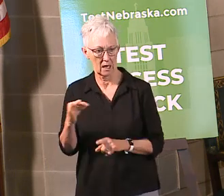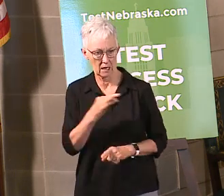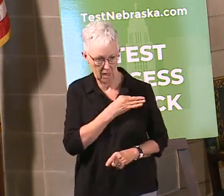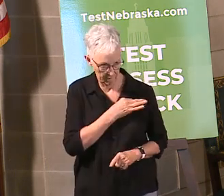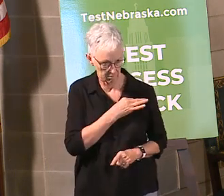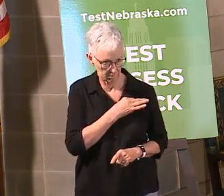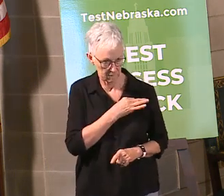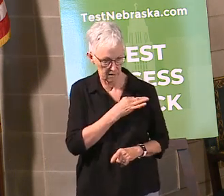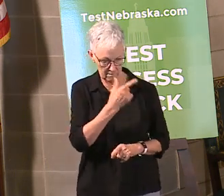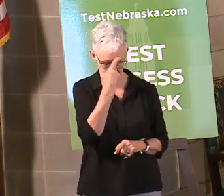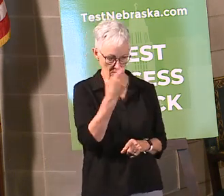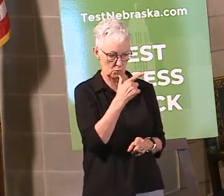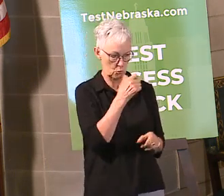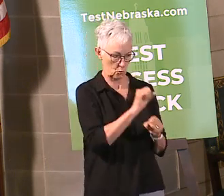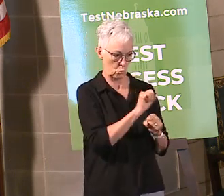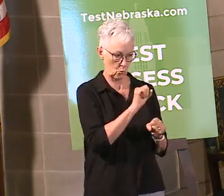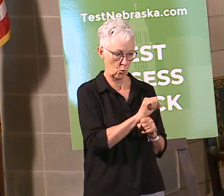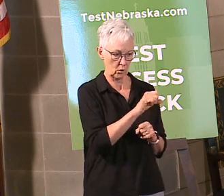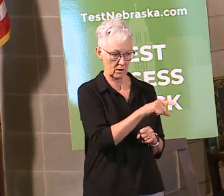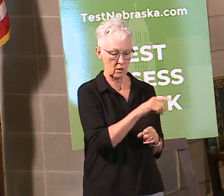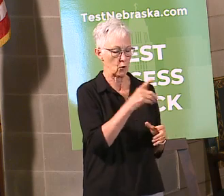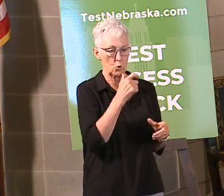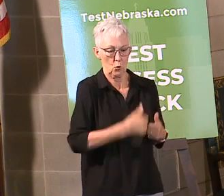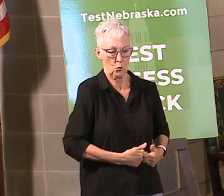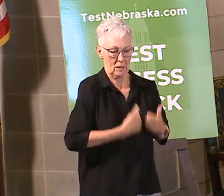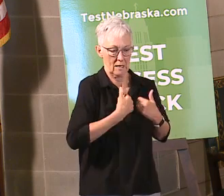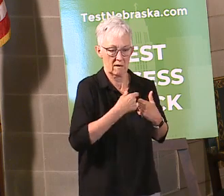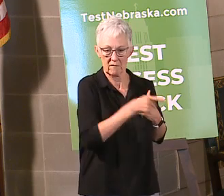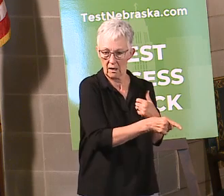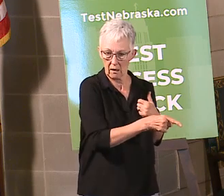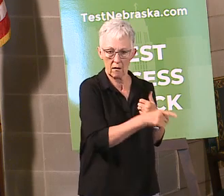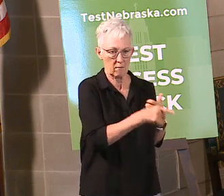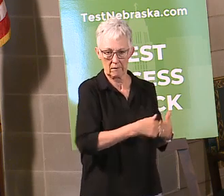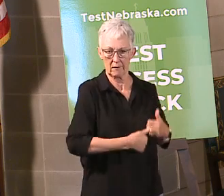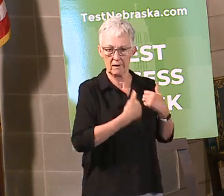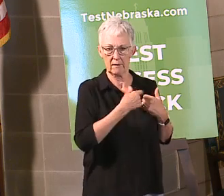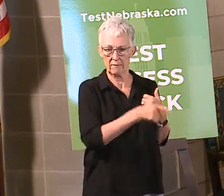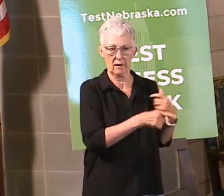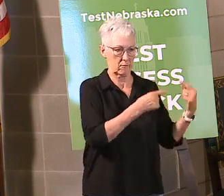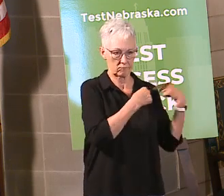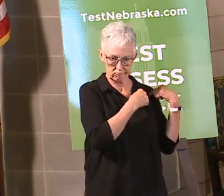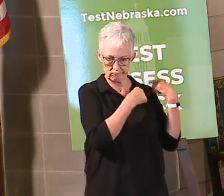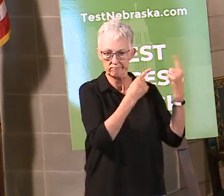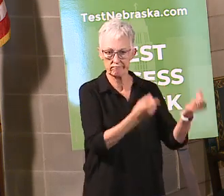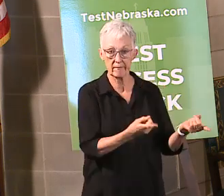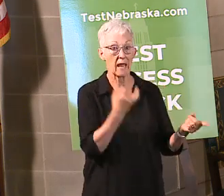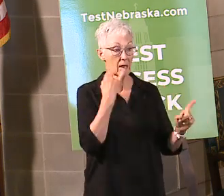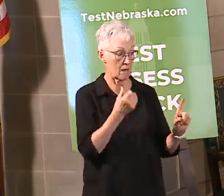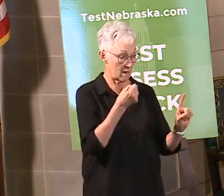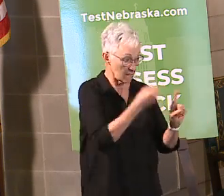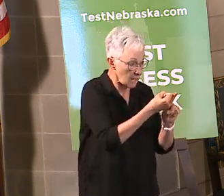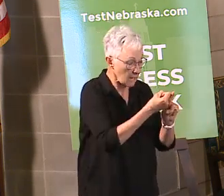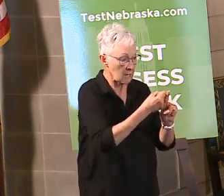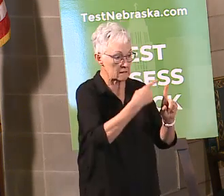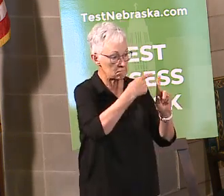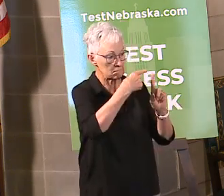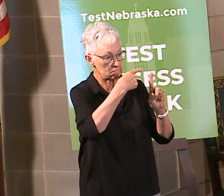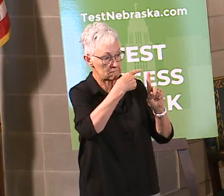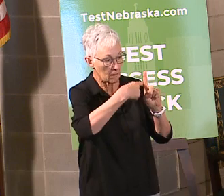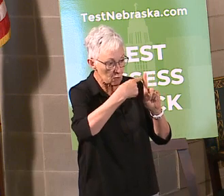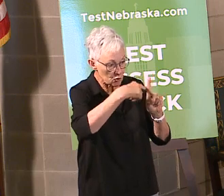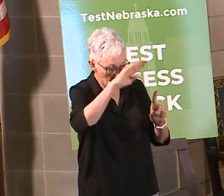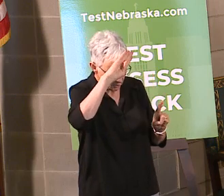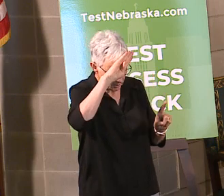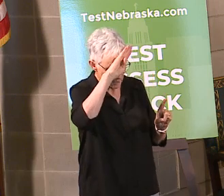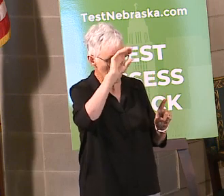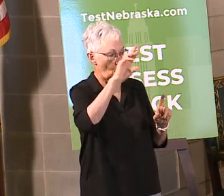while. So again, it's treated very much like the general public. If you're symptomatic, you're getting tested. And so that's kind